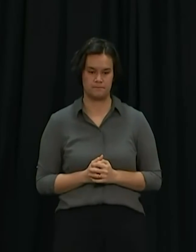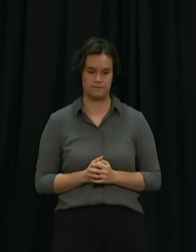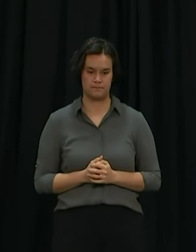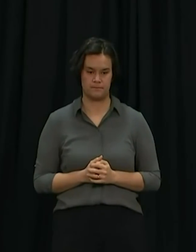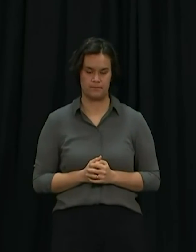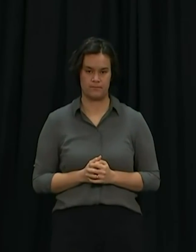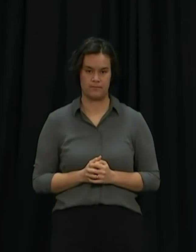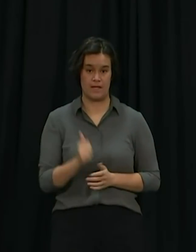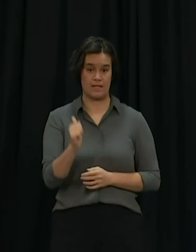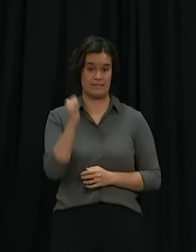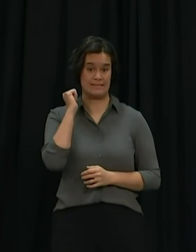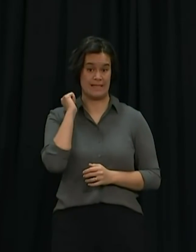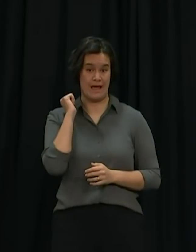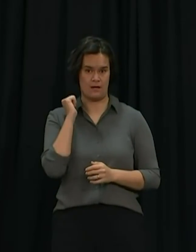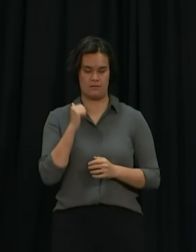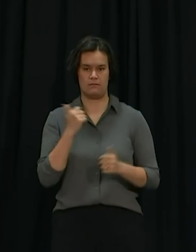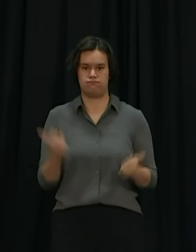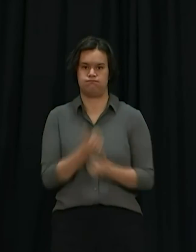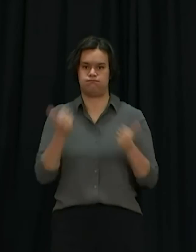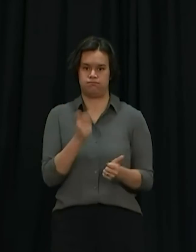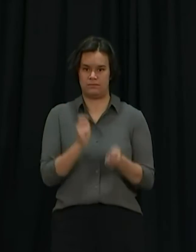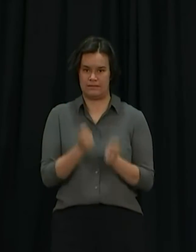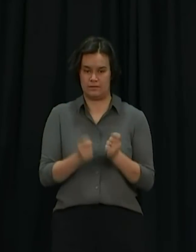big day on the testing front, with